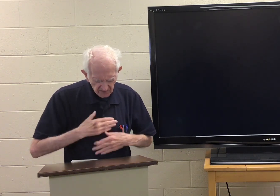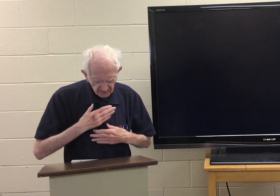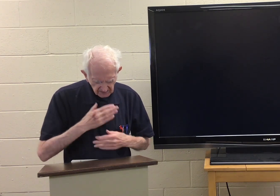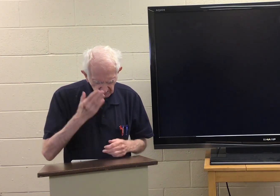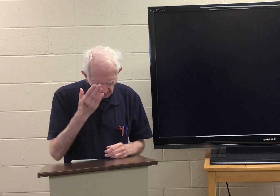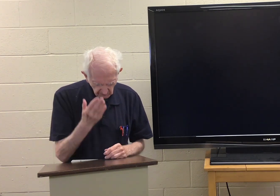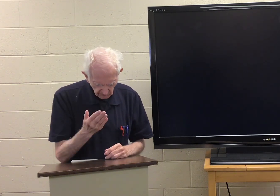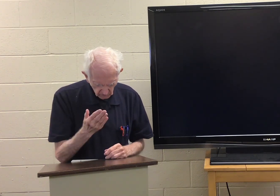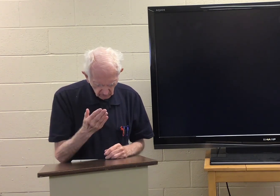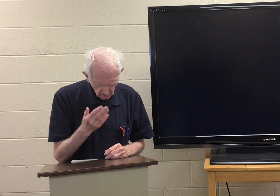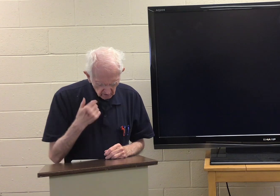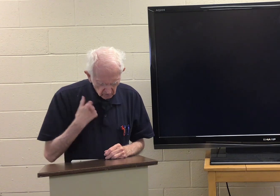displease you.